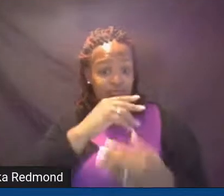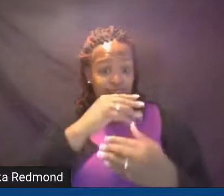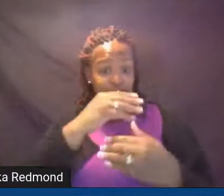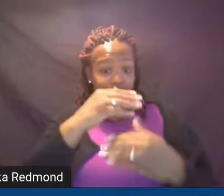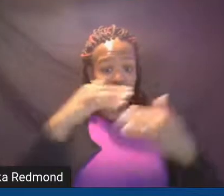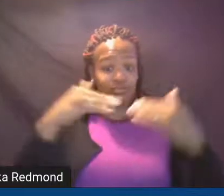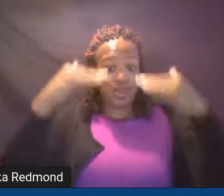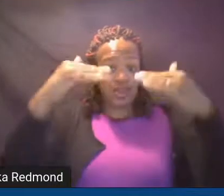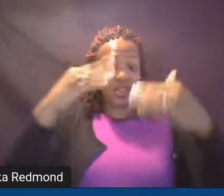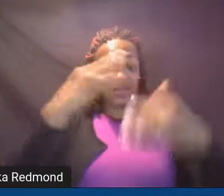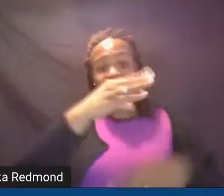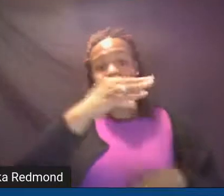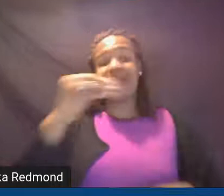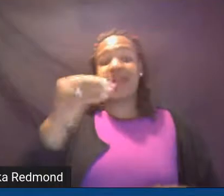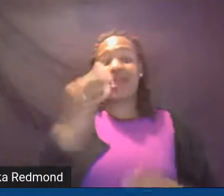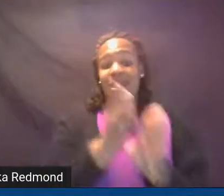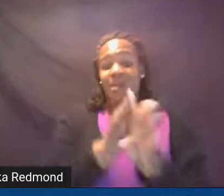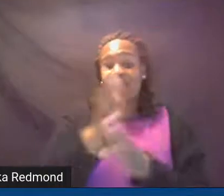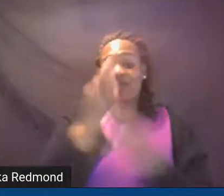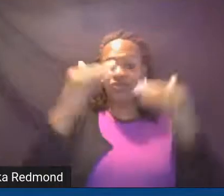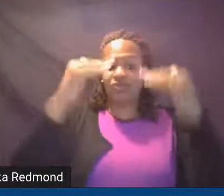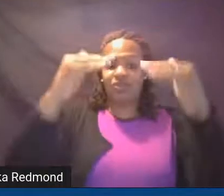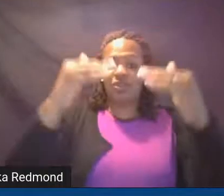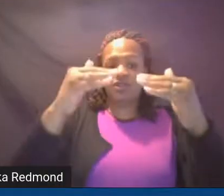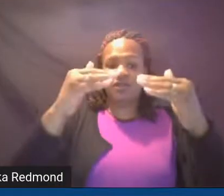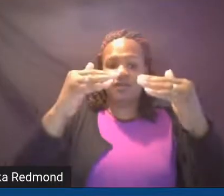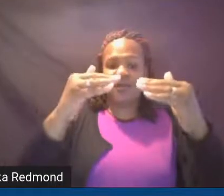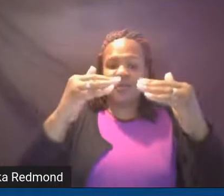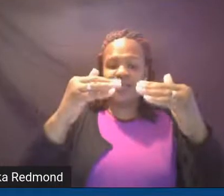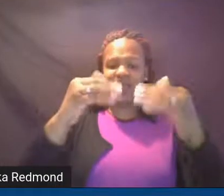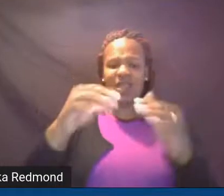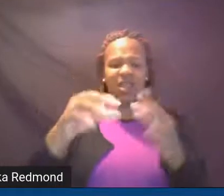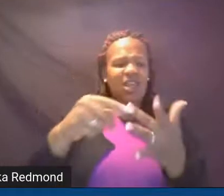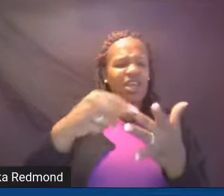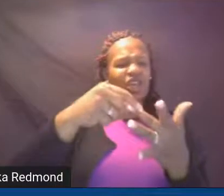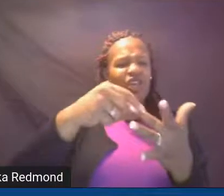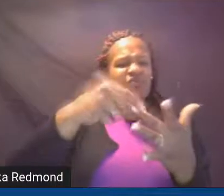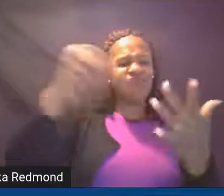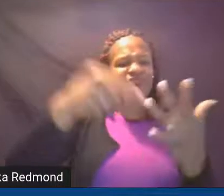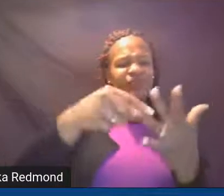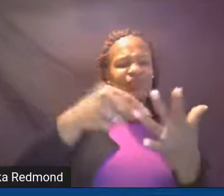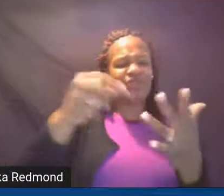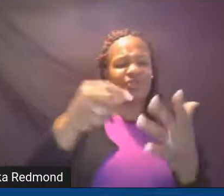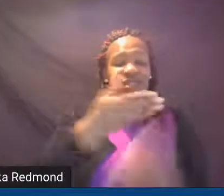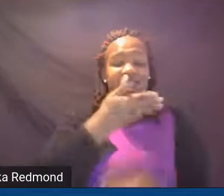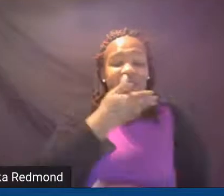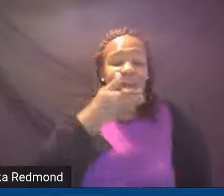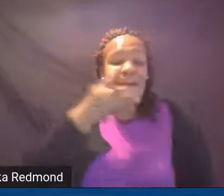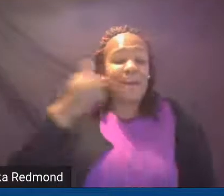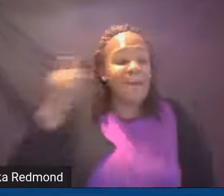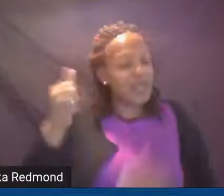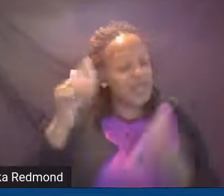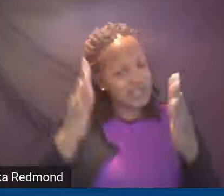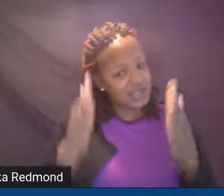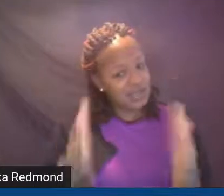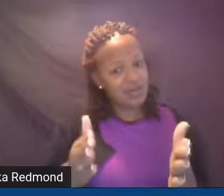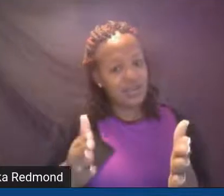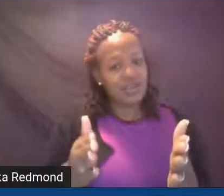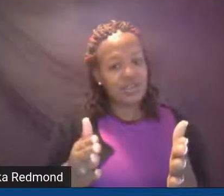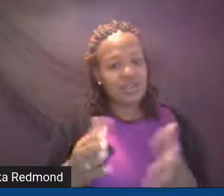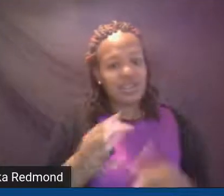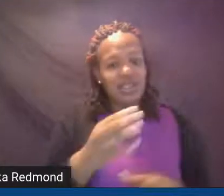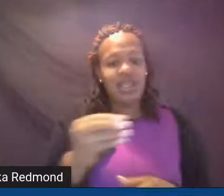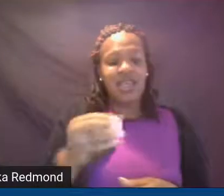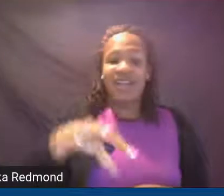going with the best candidate and the one who just ticks all the right boxes is easy, but finding that diamond in the